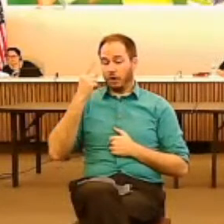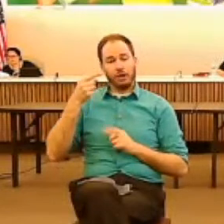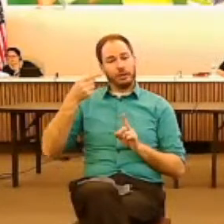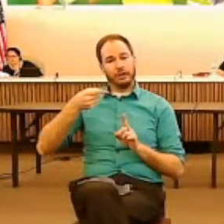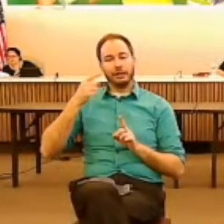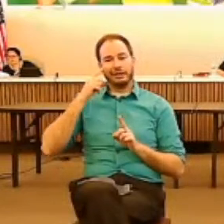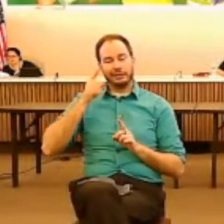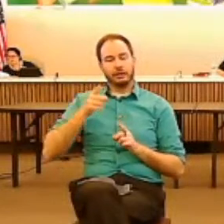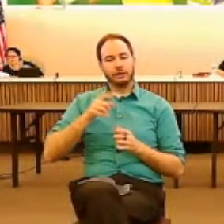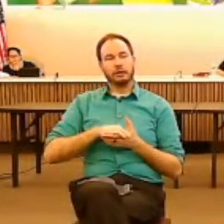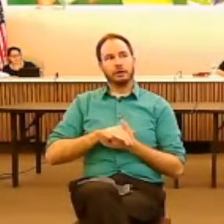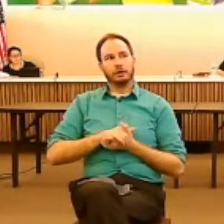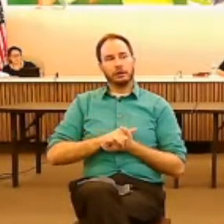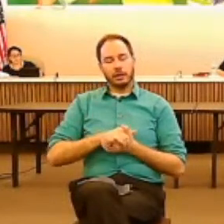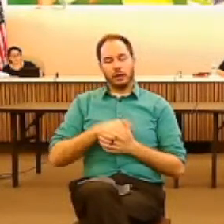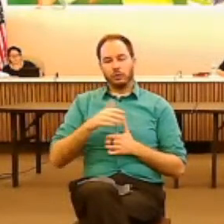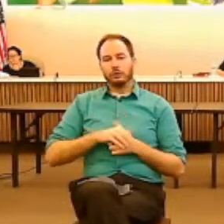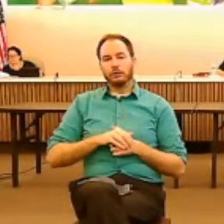is the